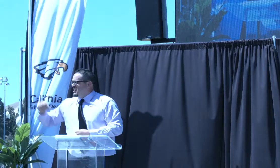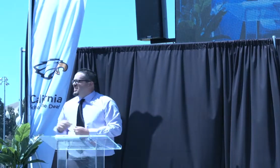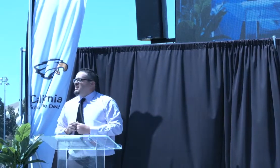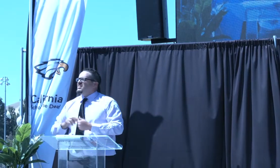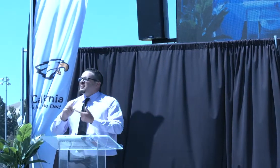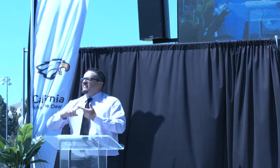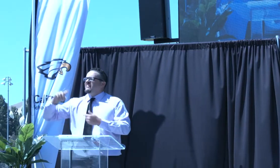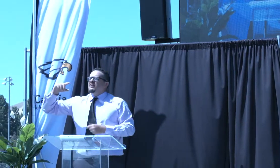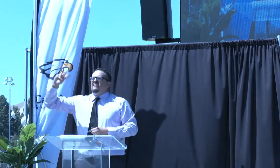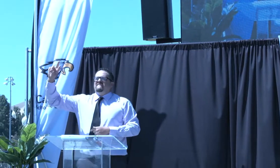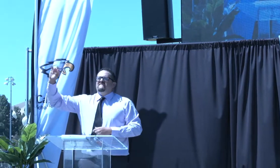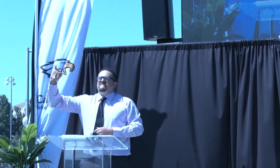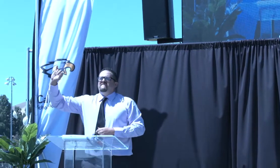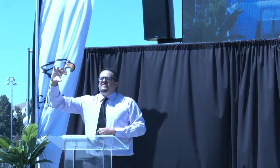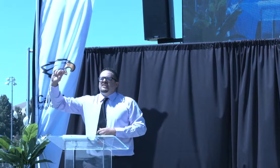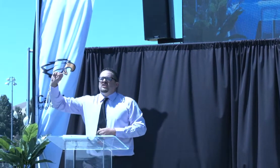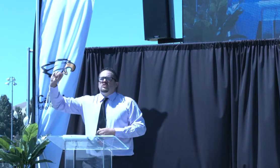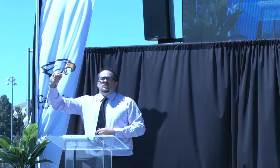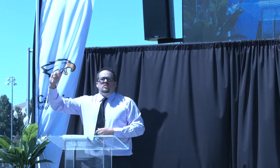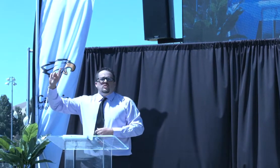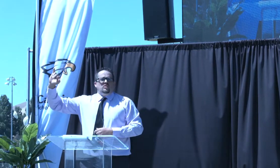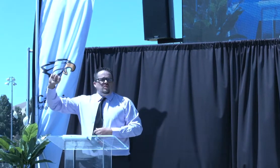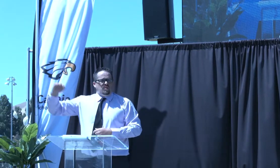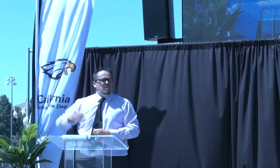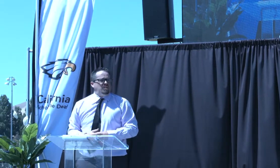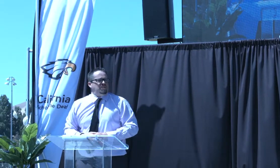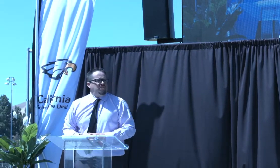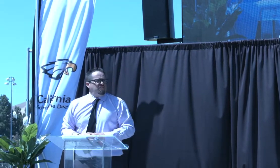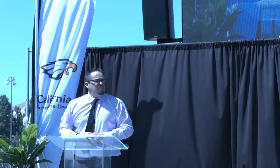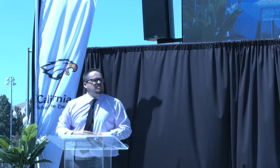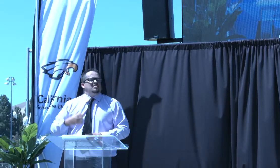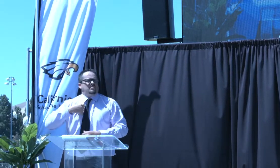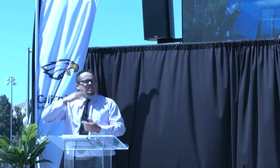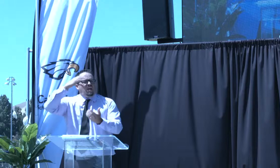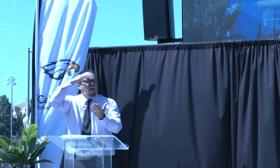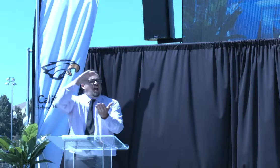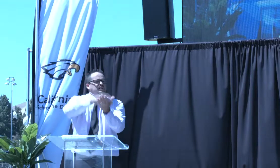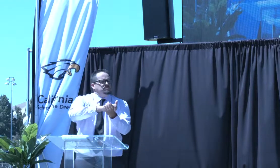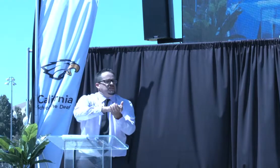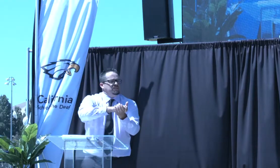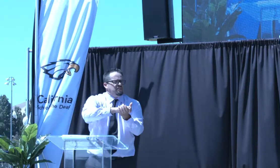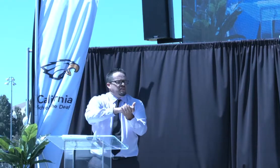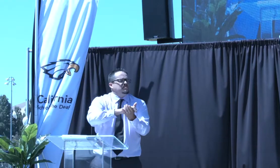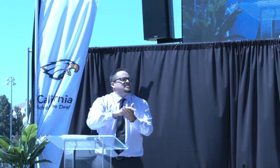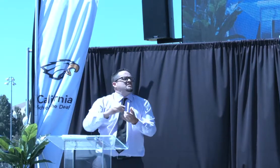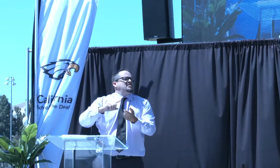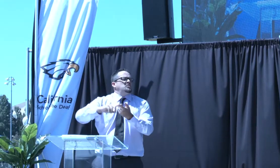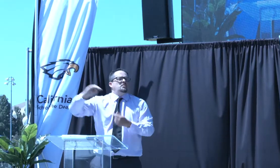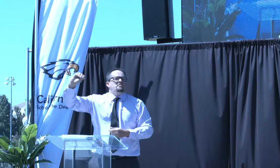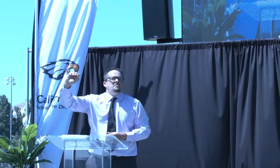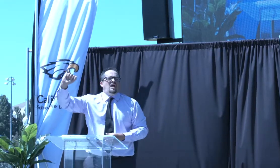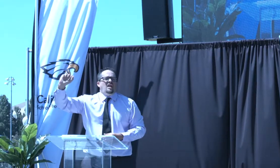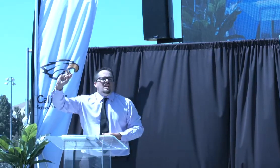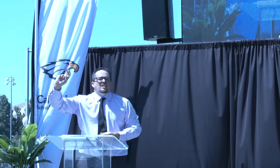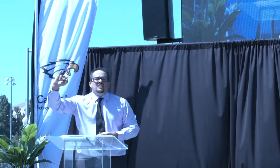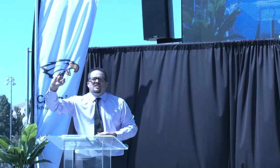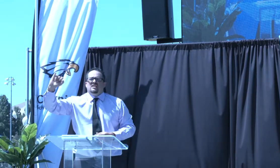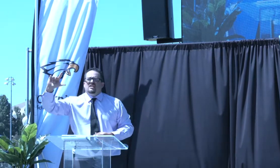Gabriella and Victoria. I am a husband to